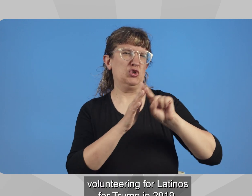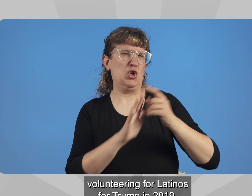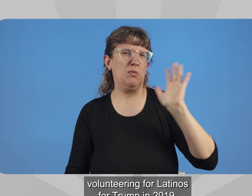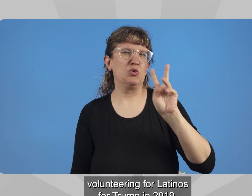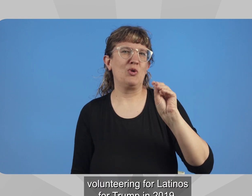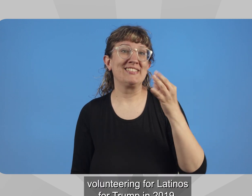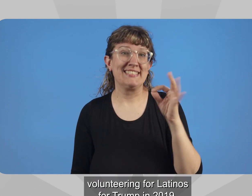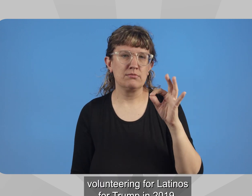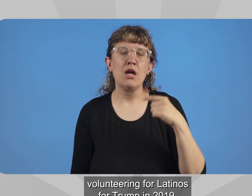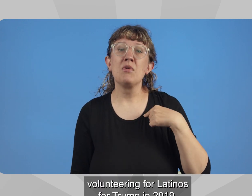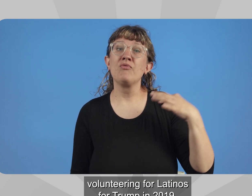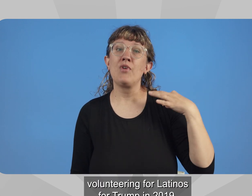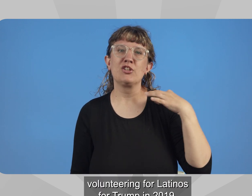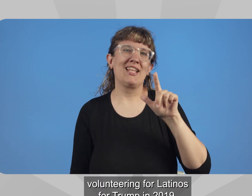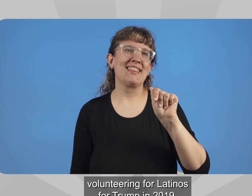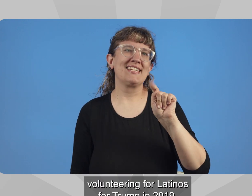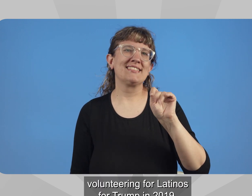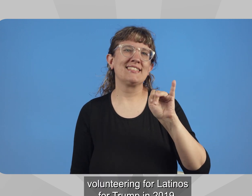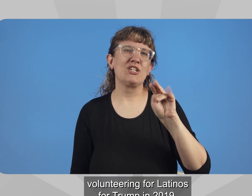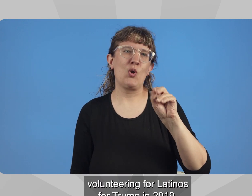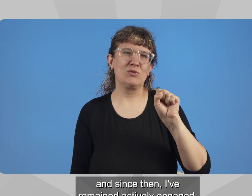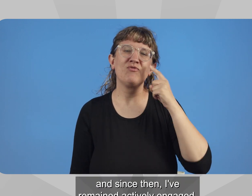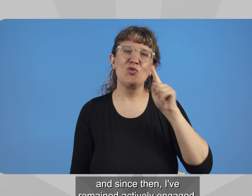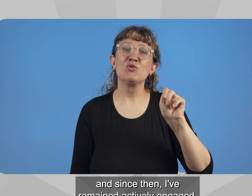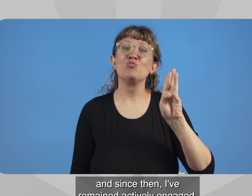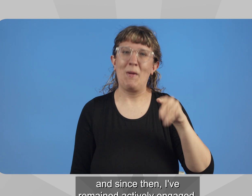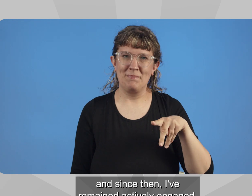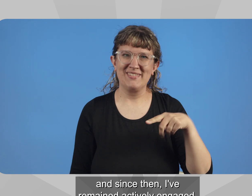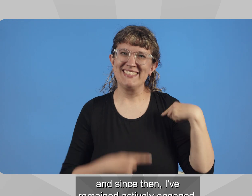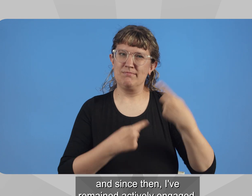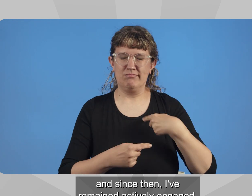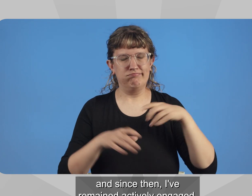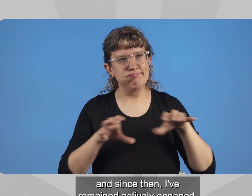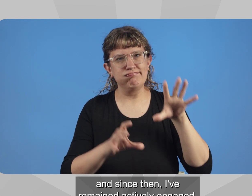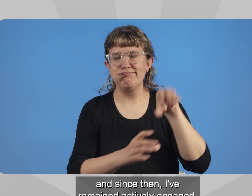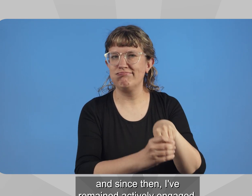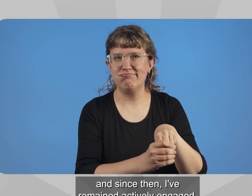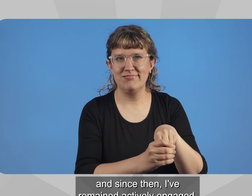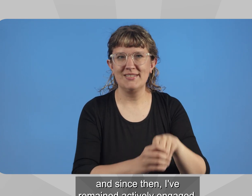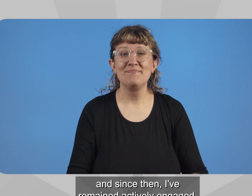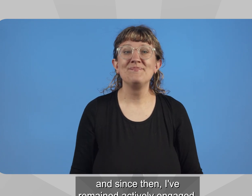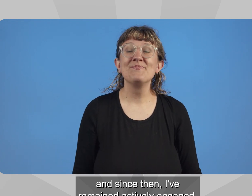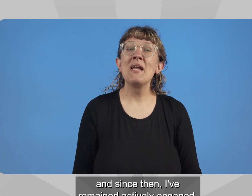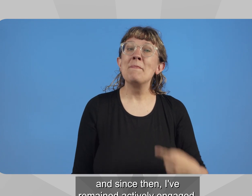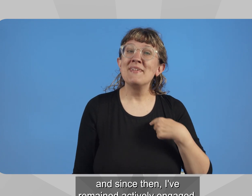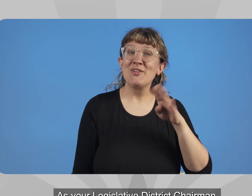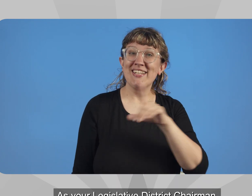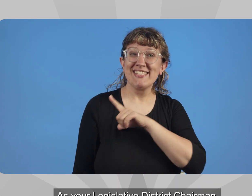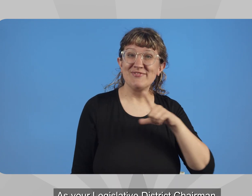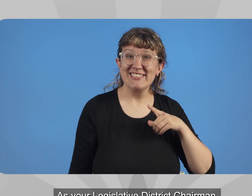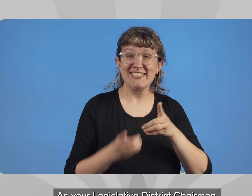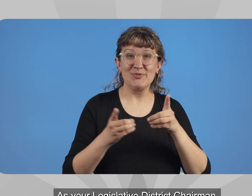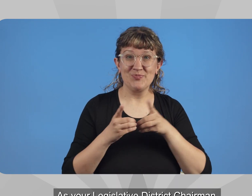for Latinos for Trump in 2019, and since then I've remained actively engaged.